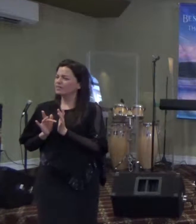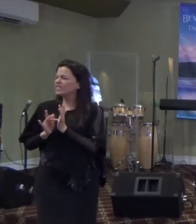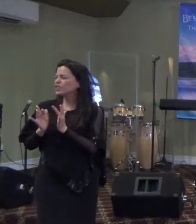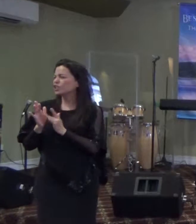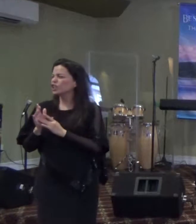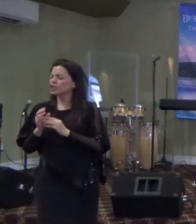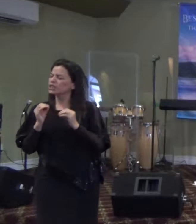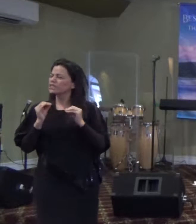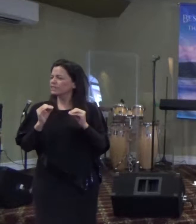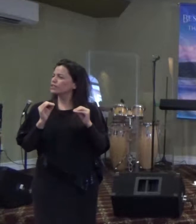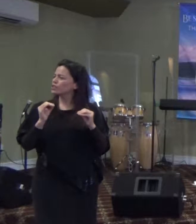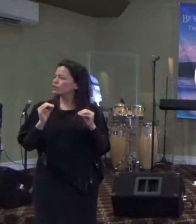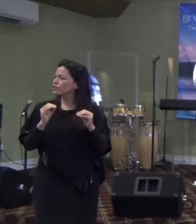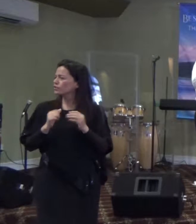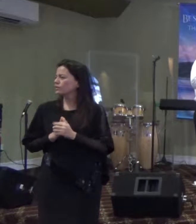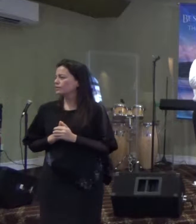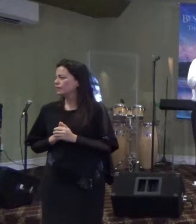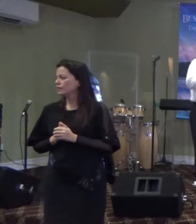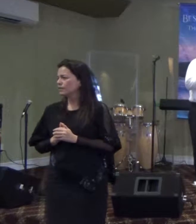of.